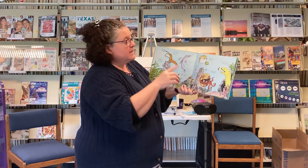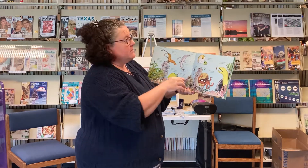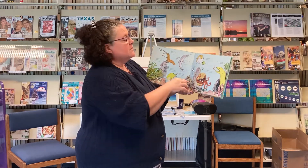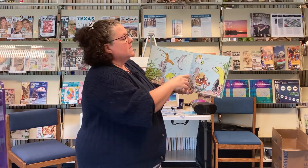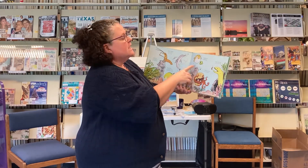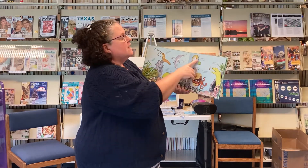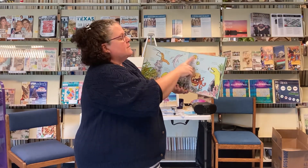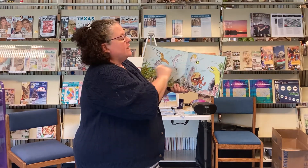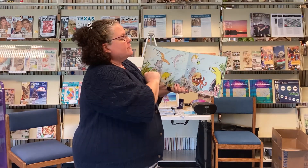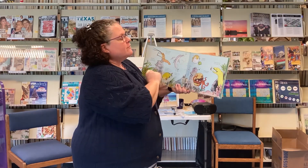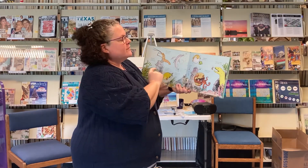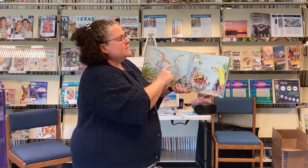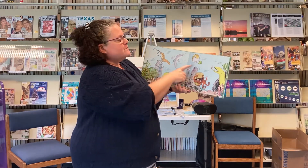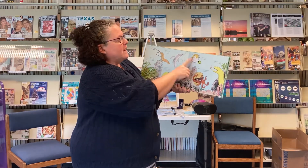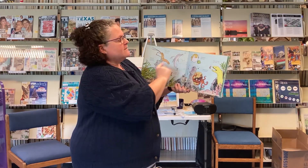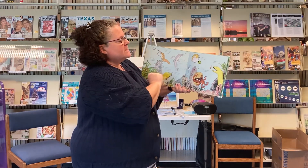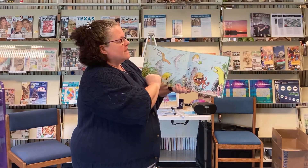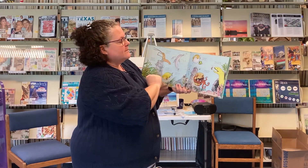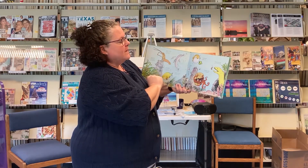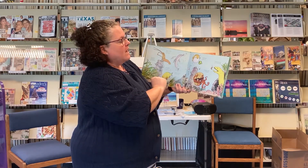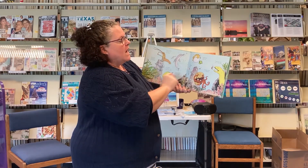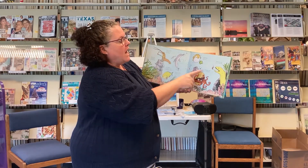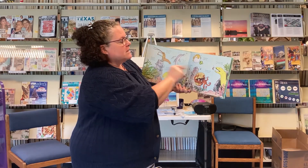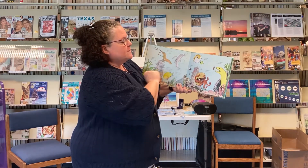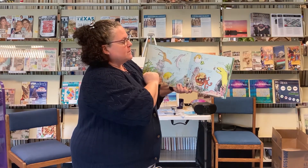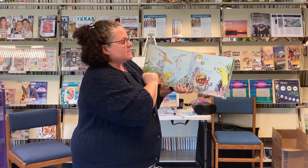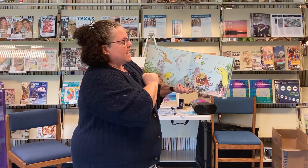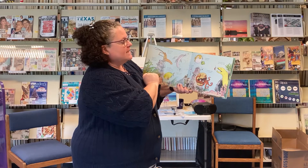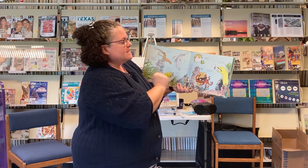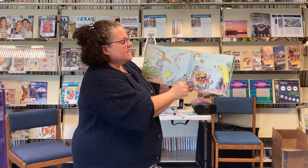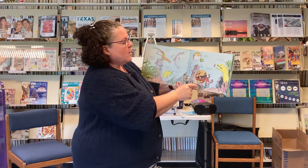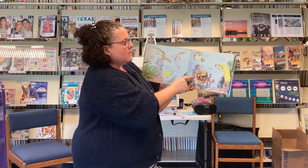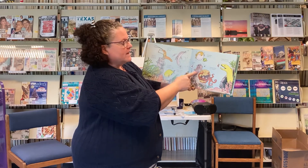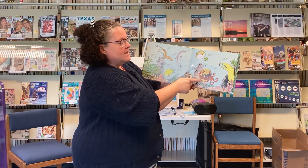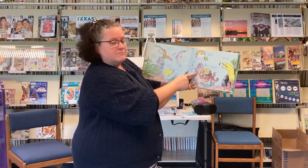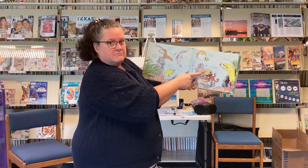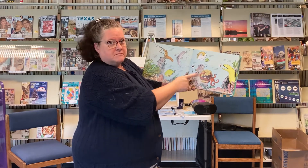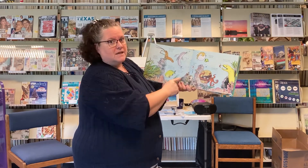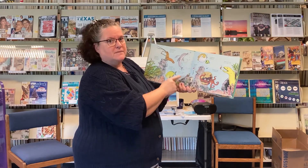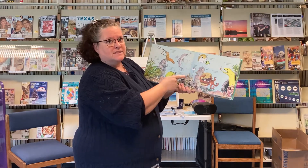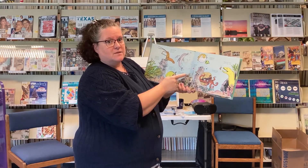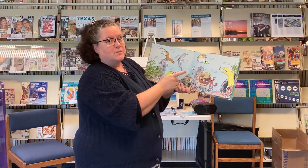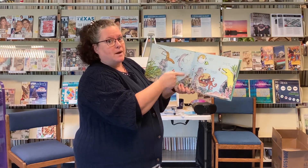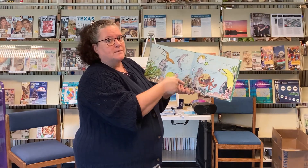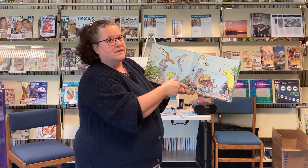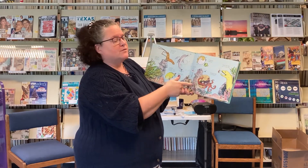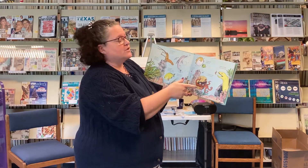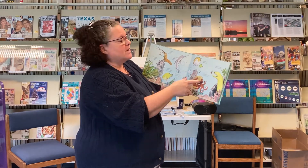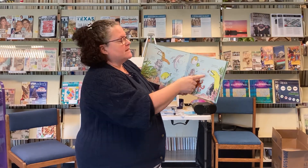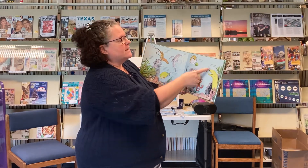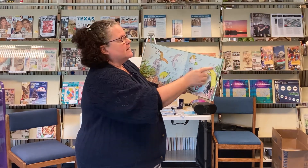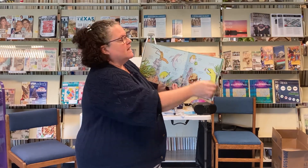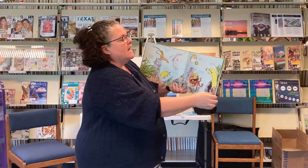do. Pufferfish puffs up. Octopus hides in a coconut. That means someone probably threw the shell in there.